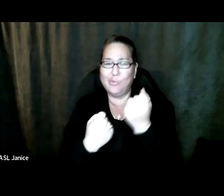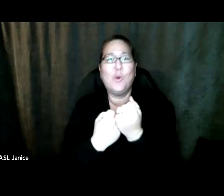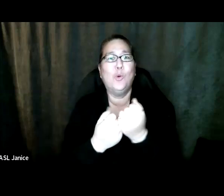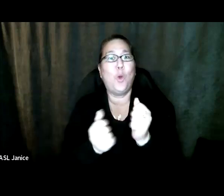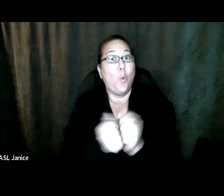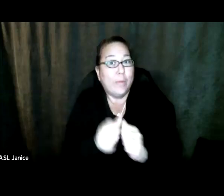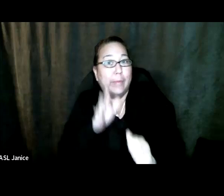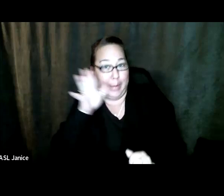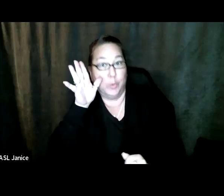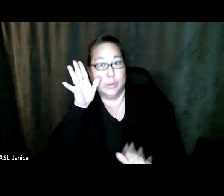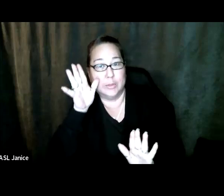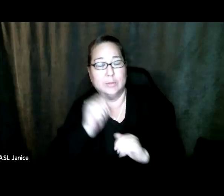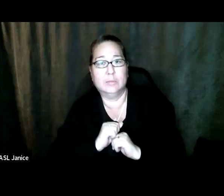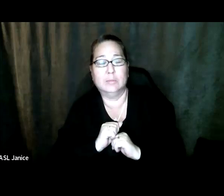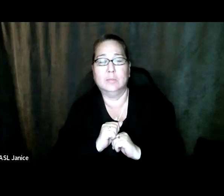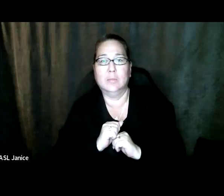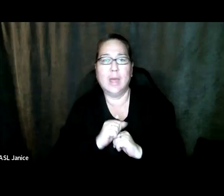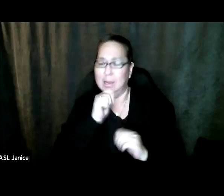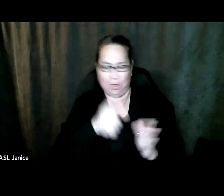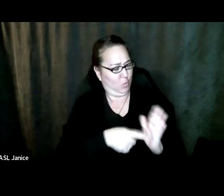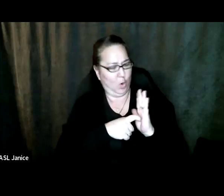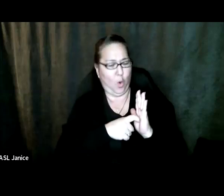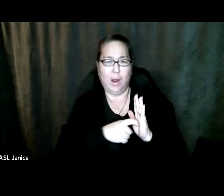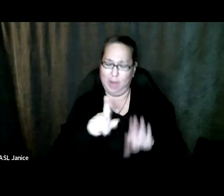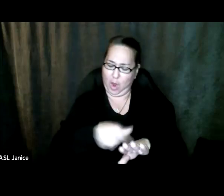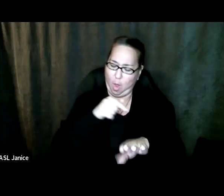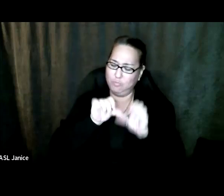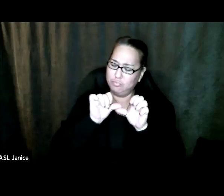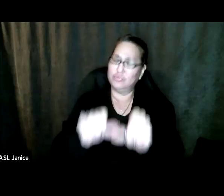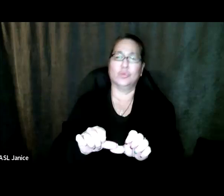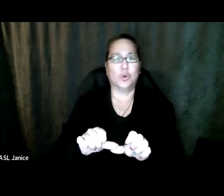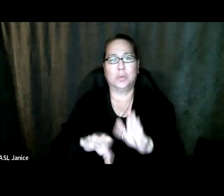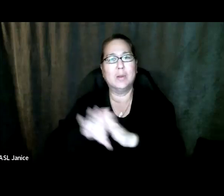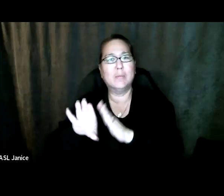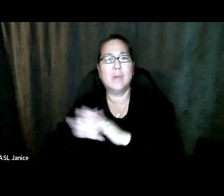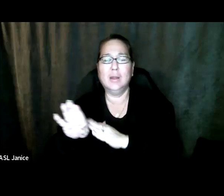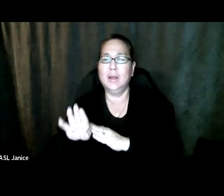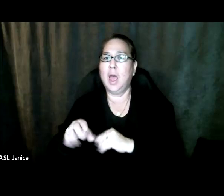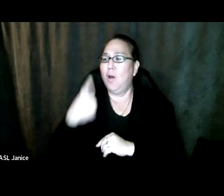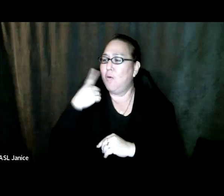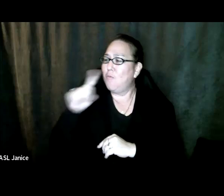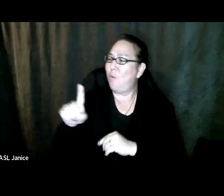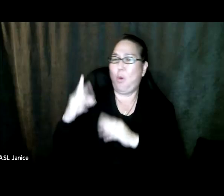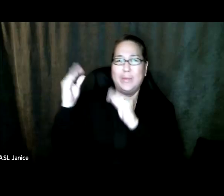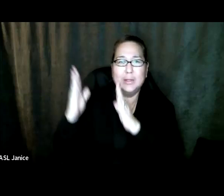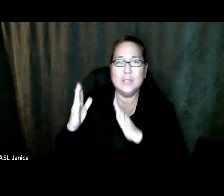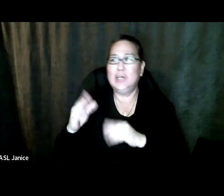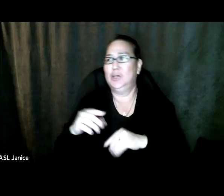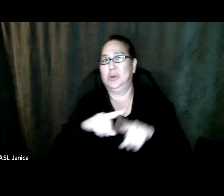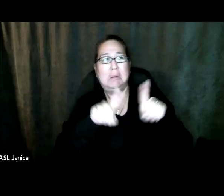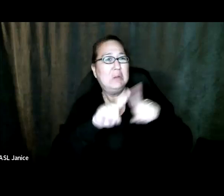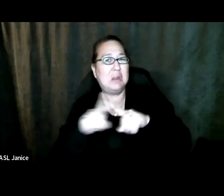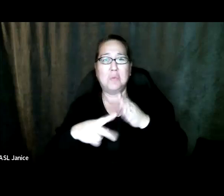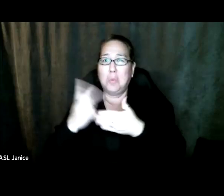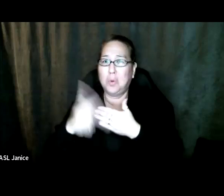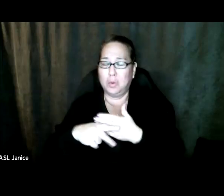parents. This wouldn't require waiting for the long-term development of bilingual teachers and TBE or dual language programs, although